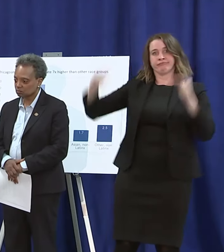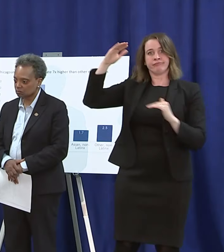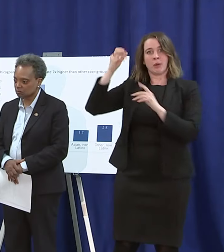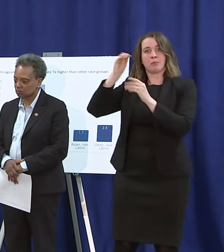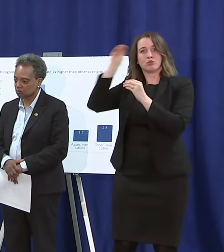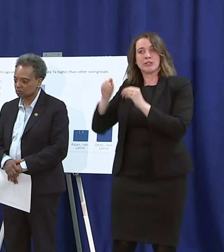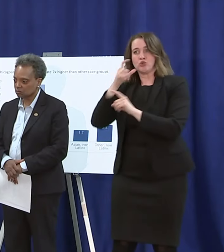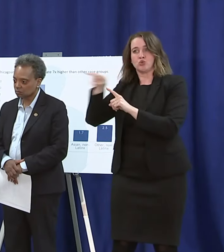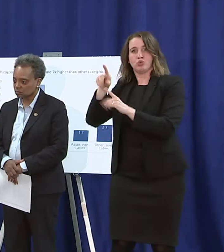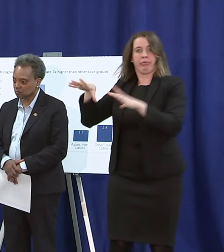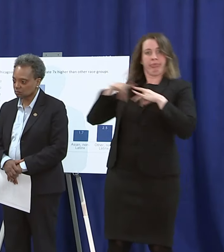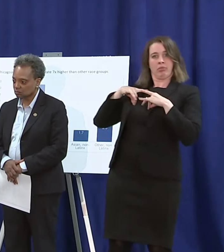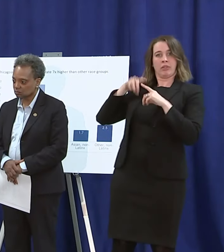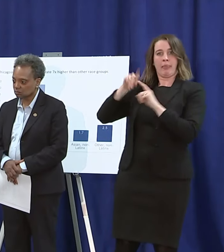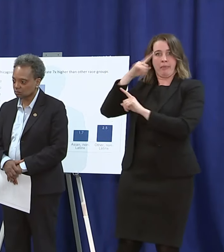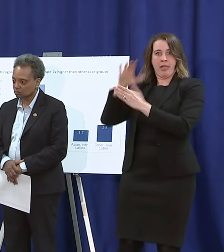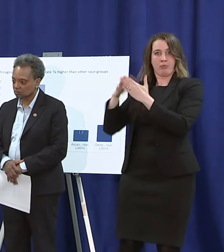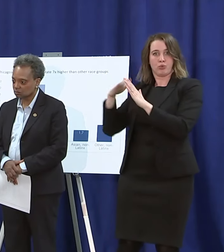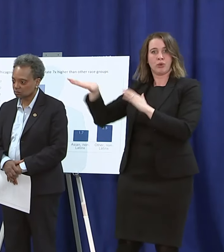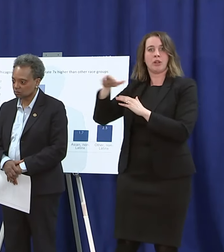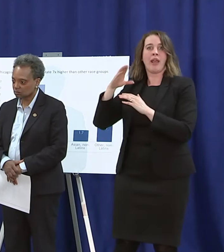talk about the rates.